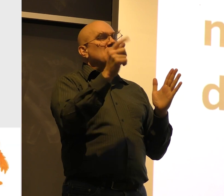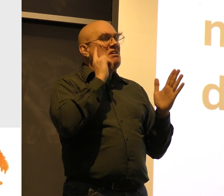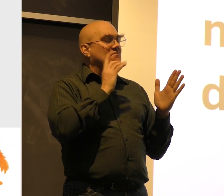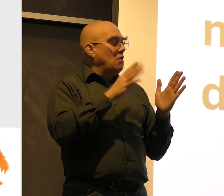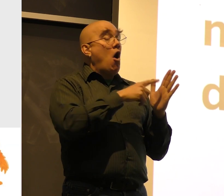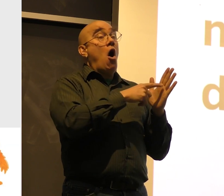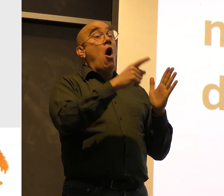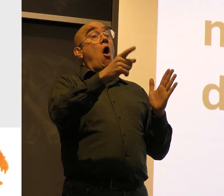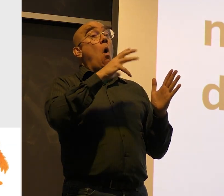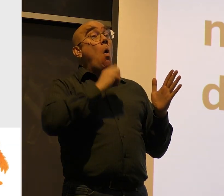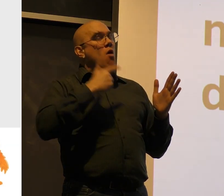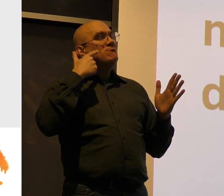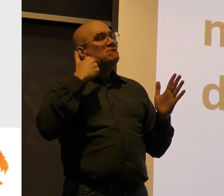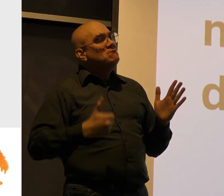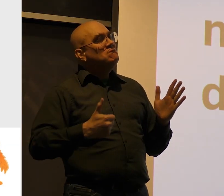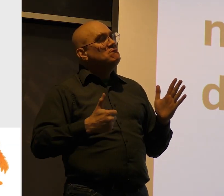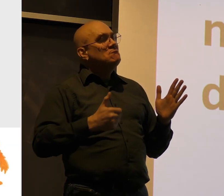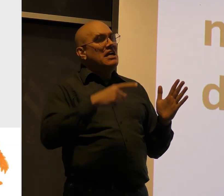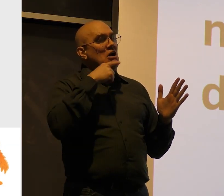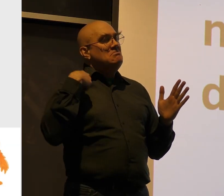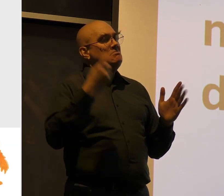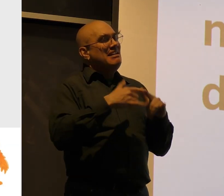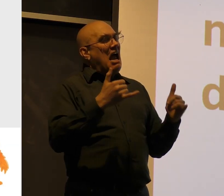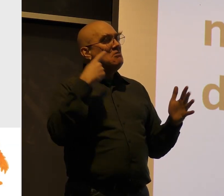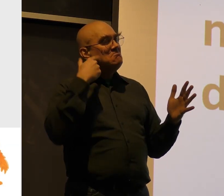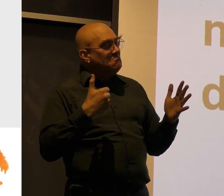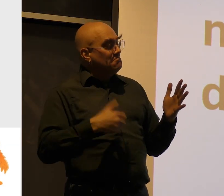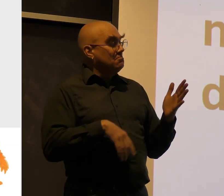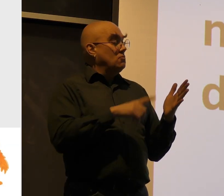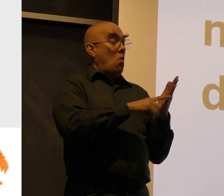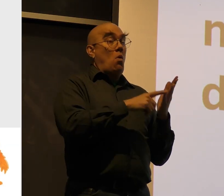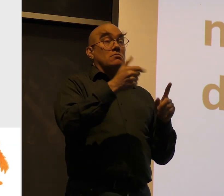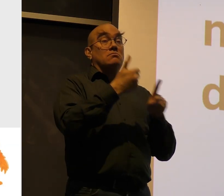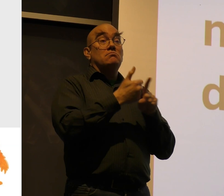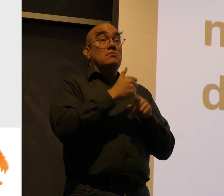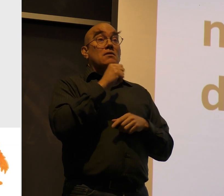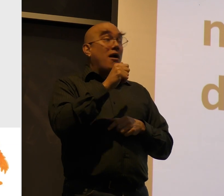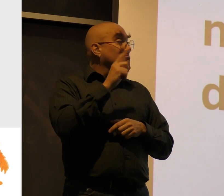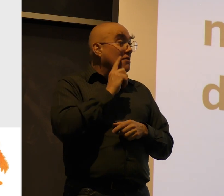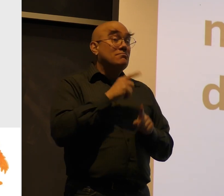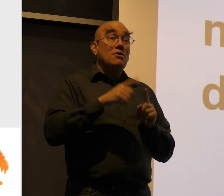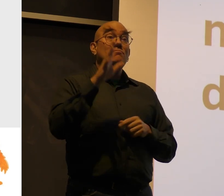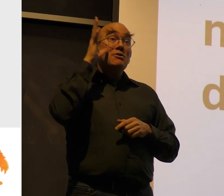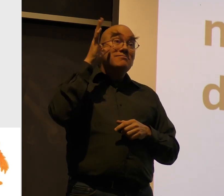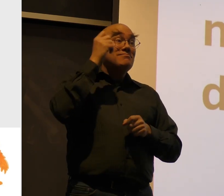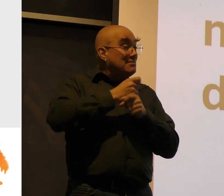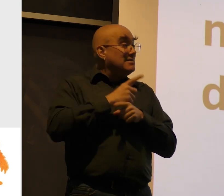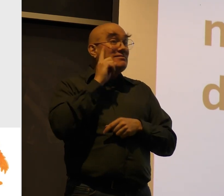they're hard of hearing or a little bit deaf, or when you get older, you'll be late deaf and you have your hearing now, or you're not deaf, but your